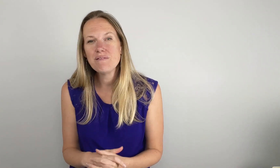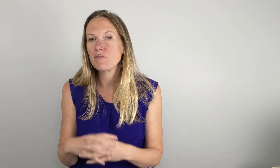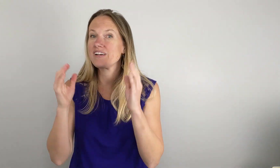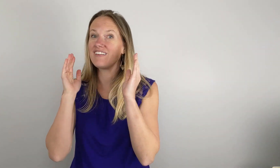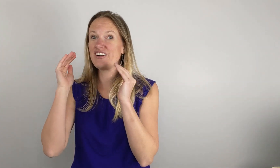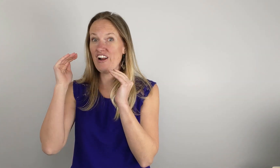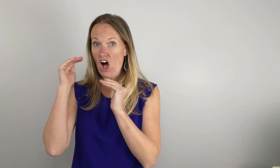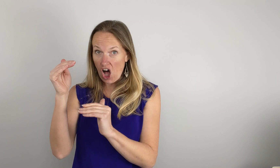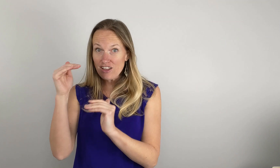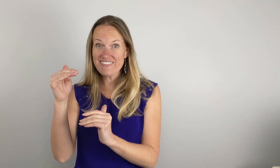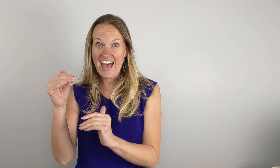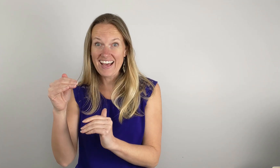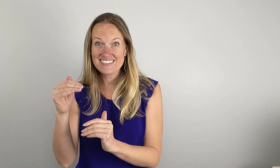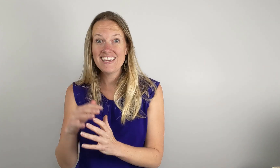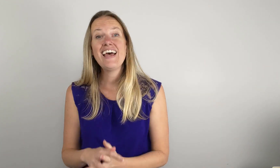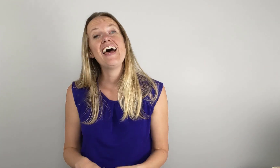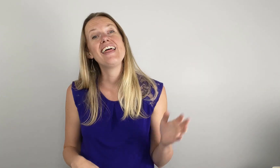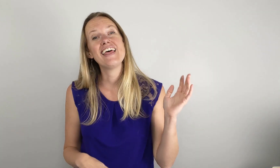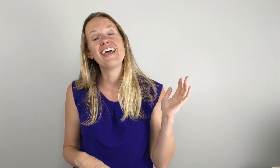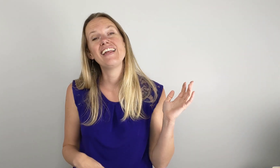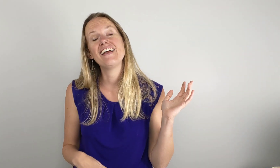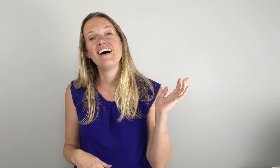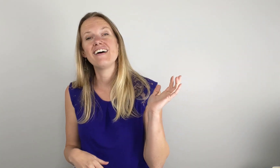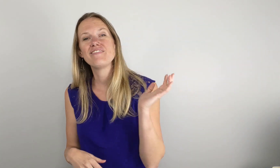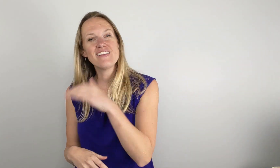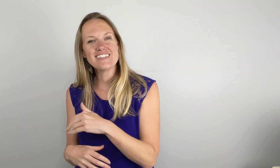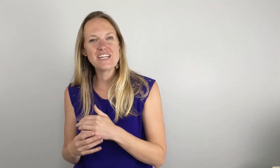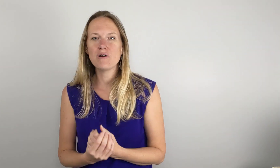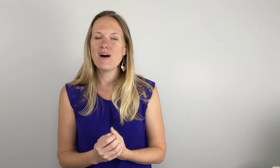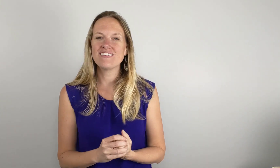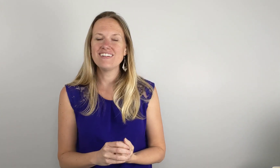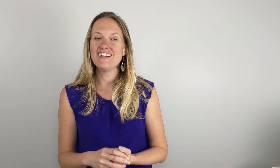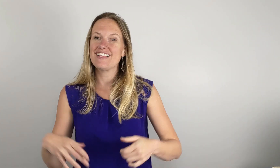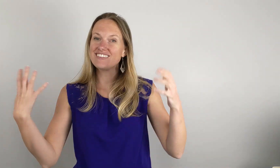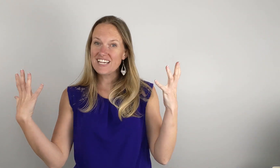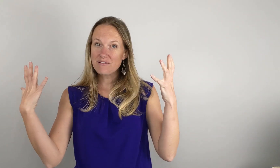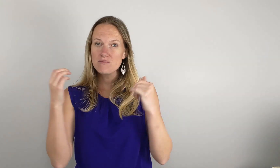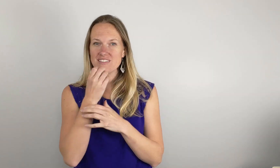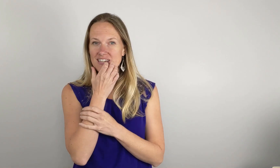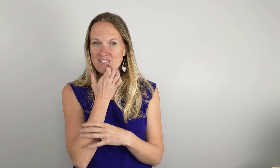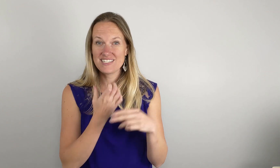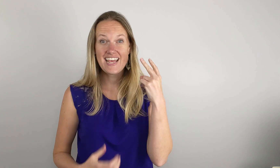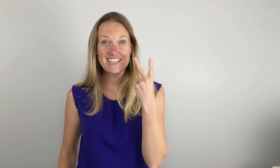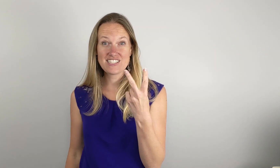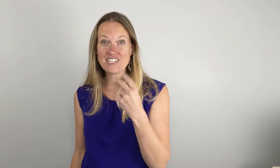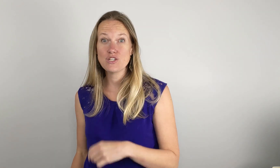but we're going to learn all of that. And then the following day we'll walk through and then we'll sign with the music. So today is day 2